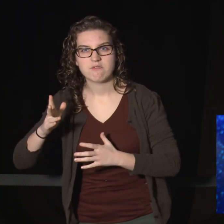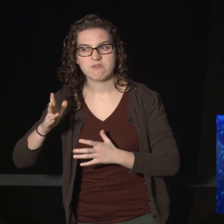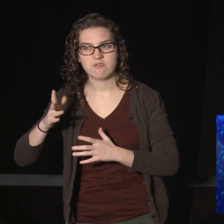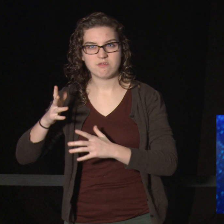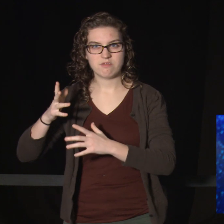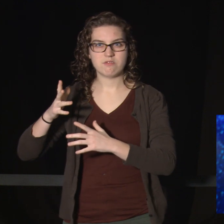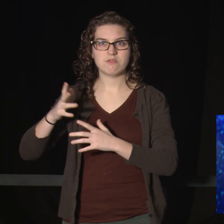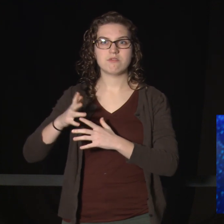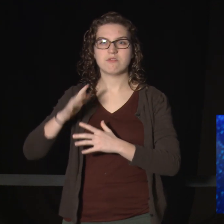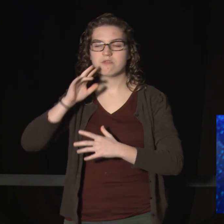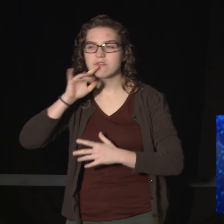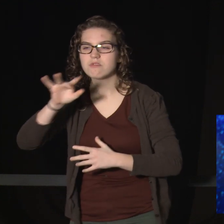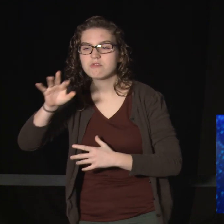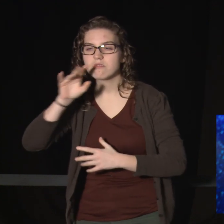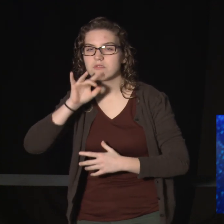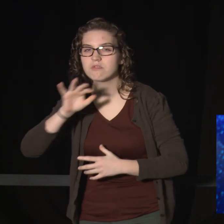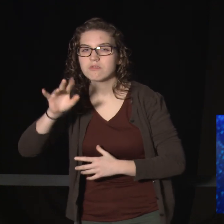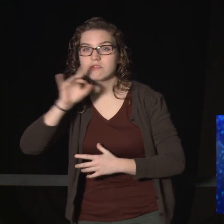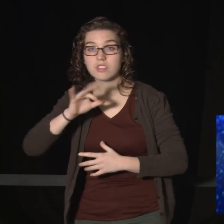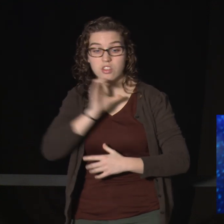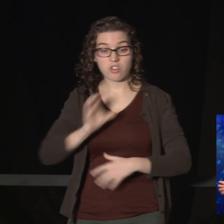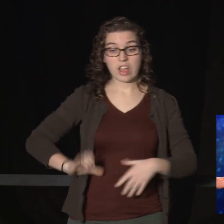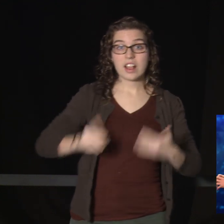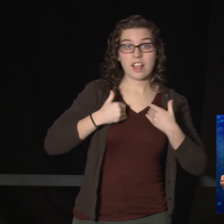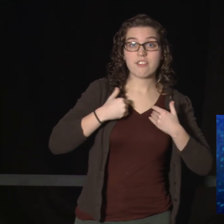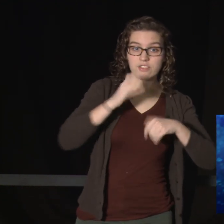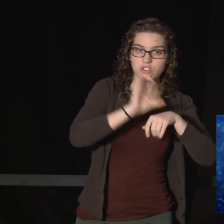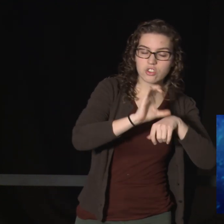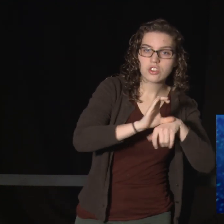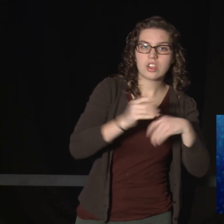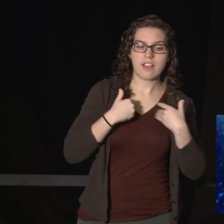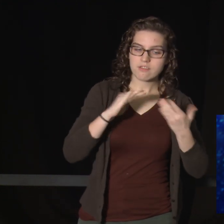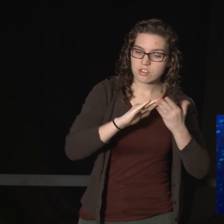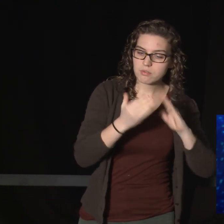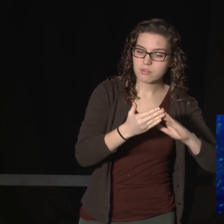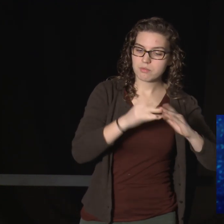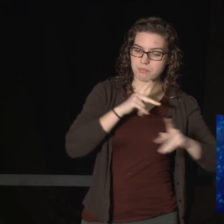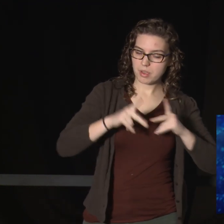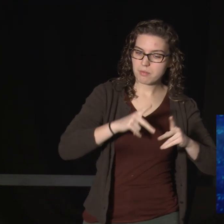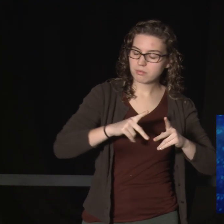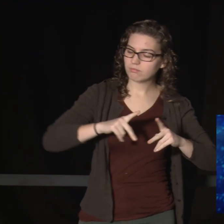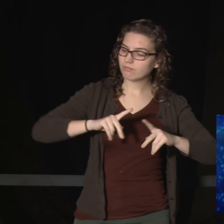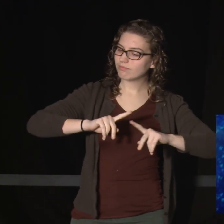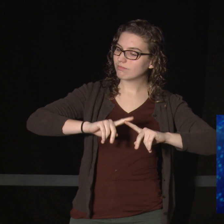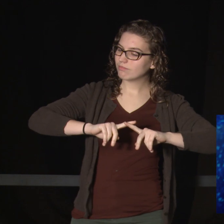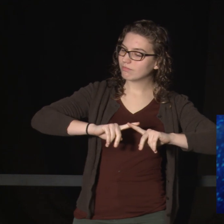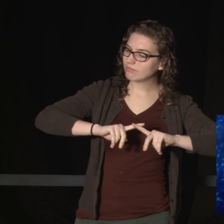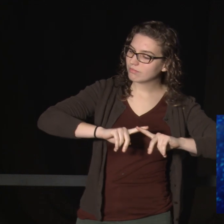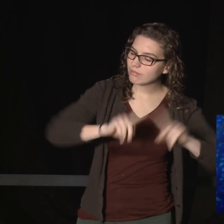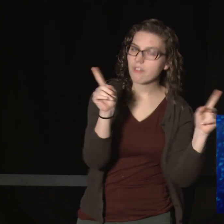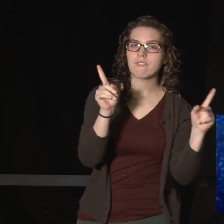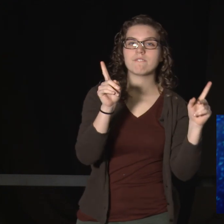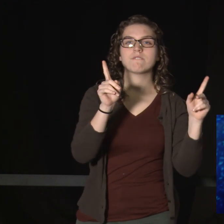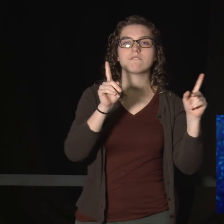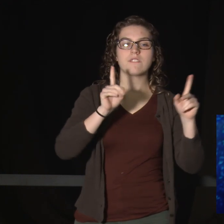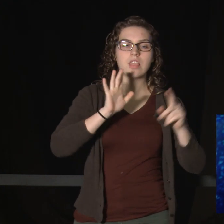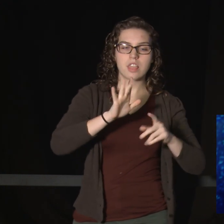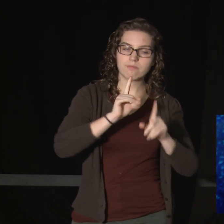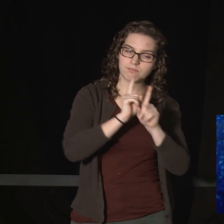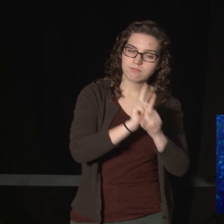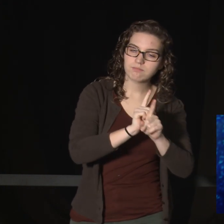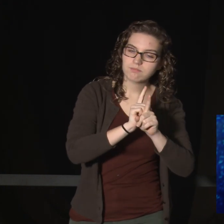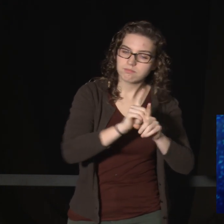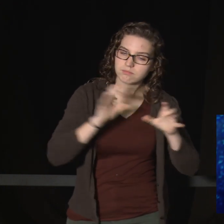"Listen, Christ will have a church. He will have a community. He will have those who are radical in their